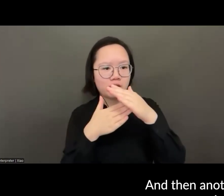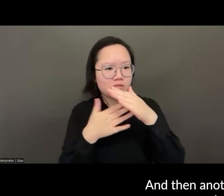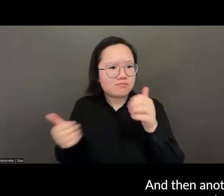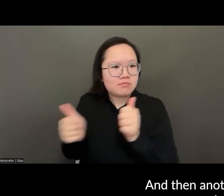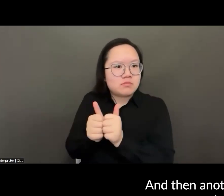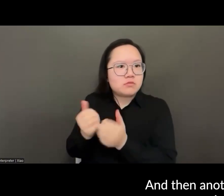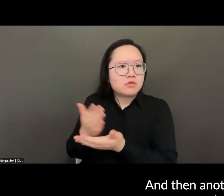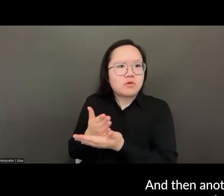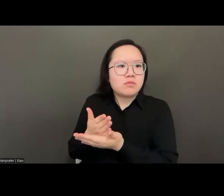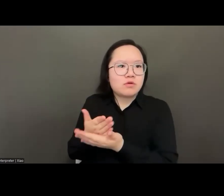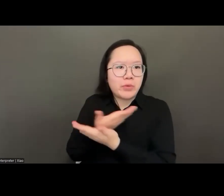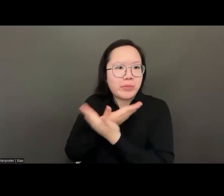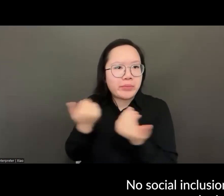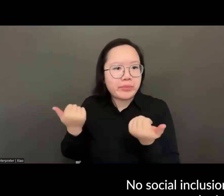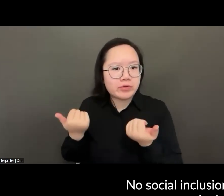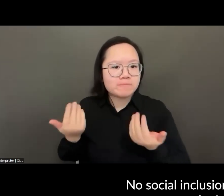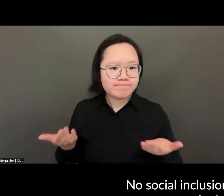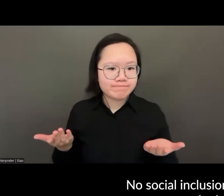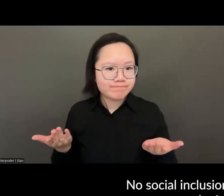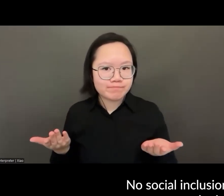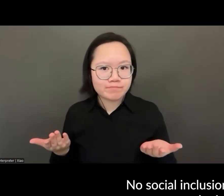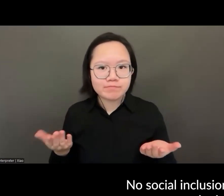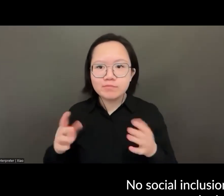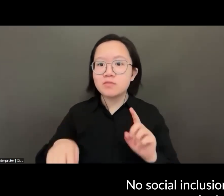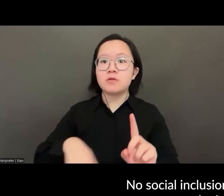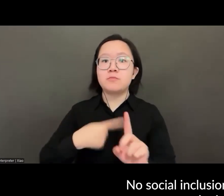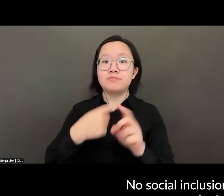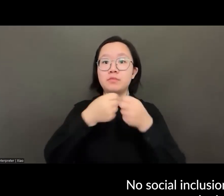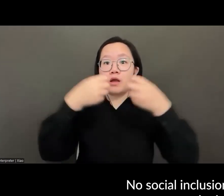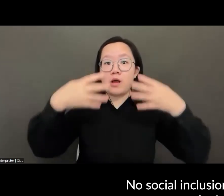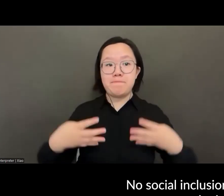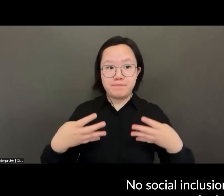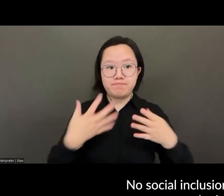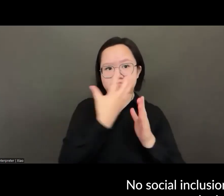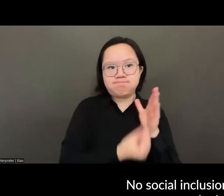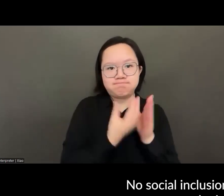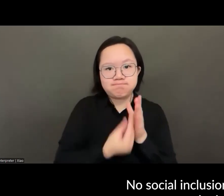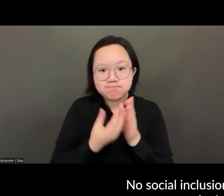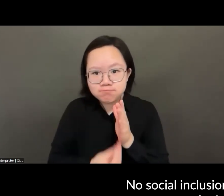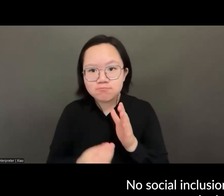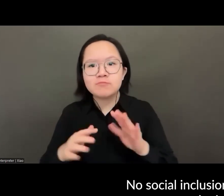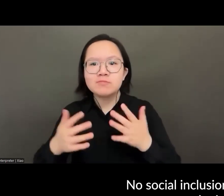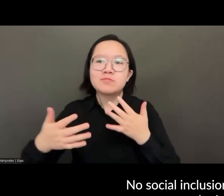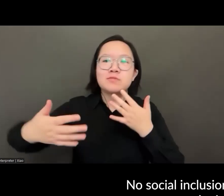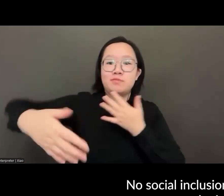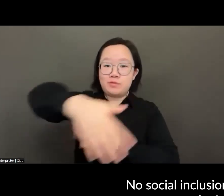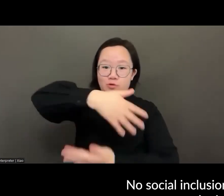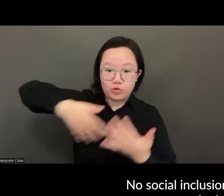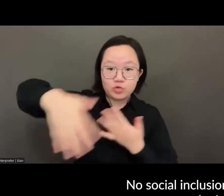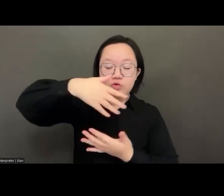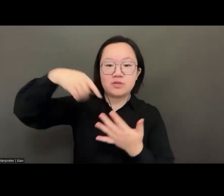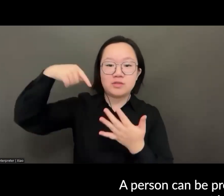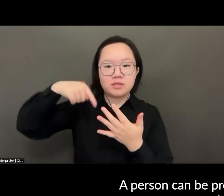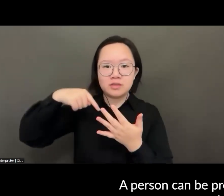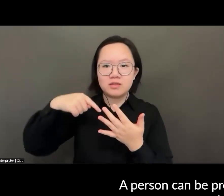about socialization. No, social inclusion in socialization can be